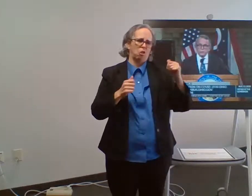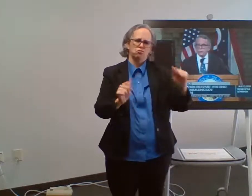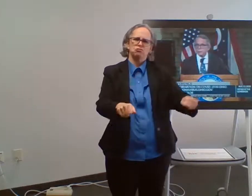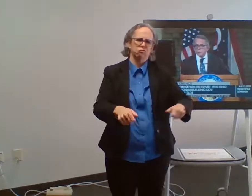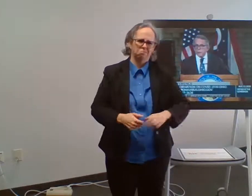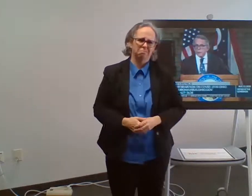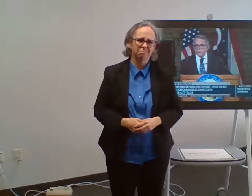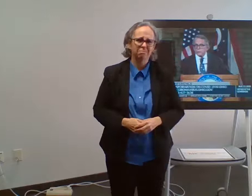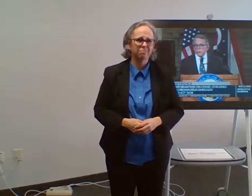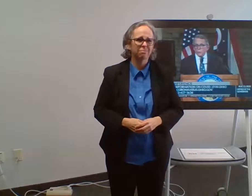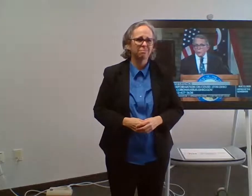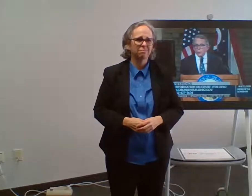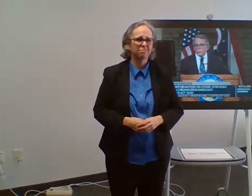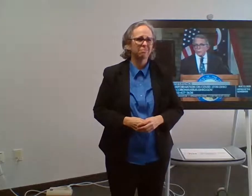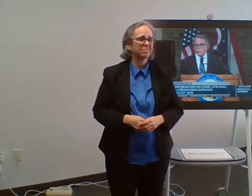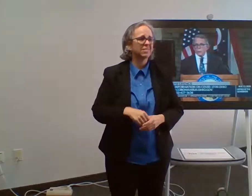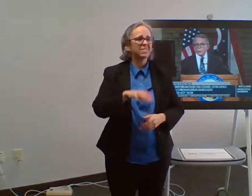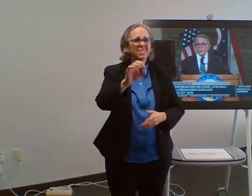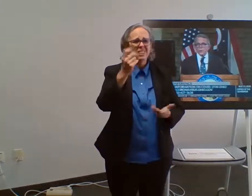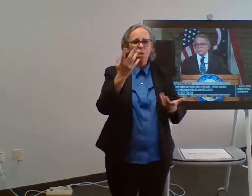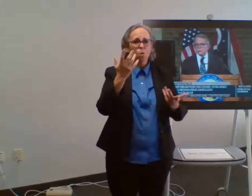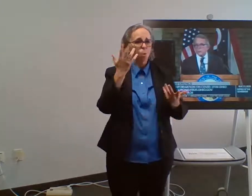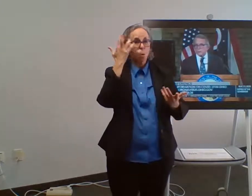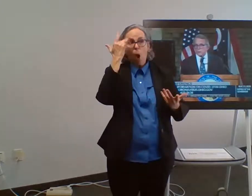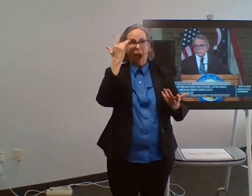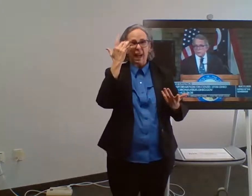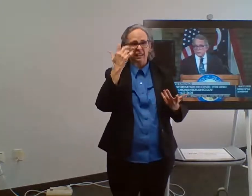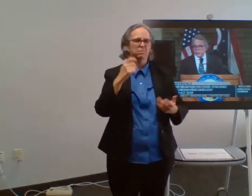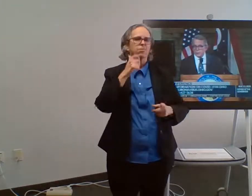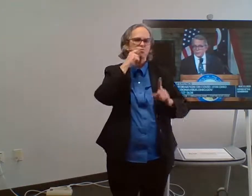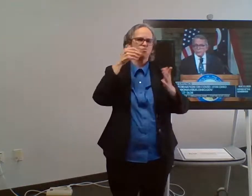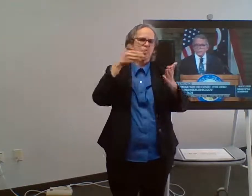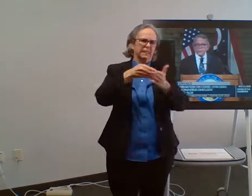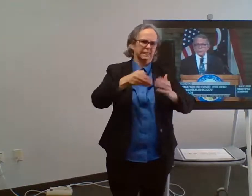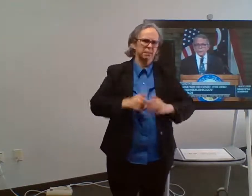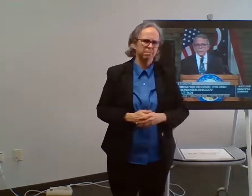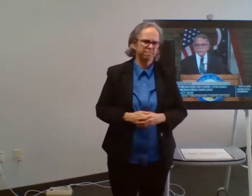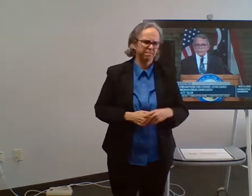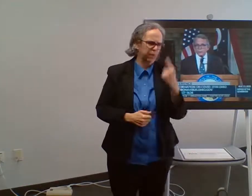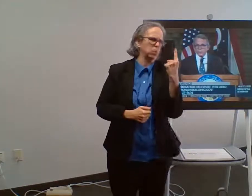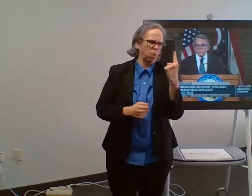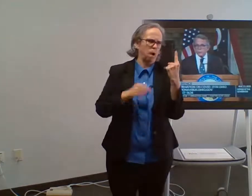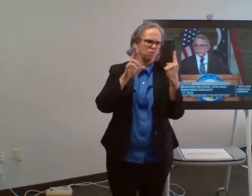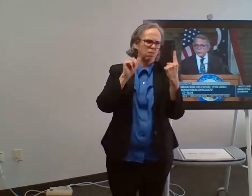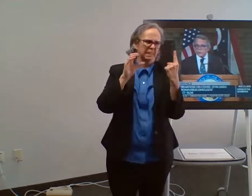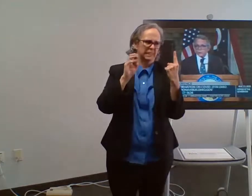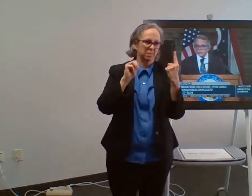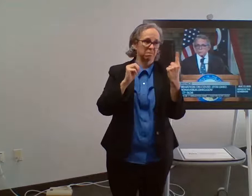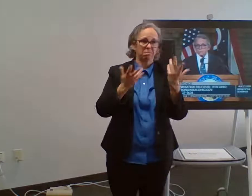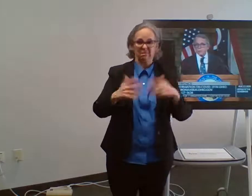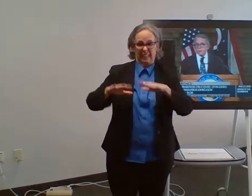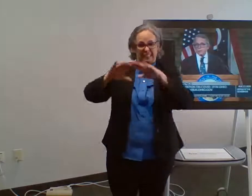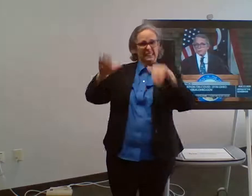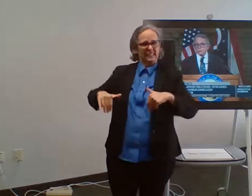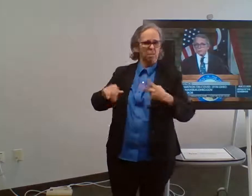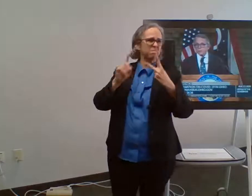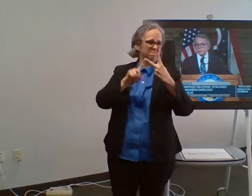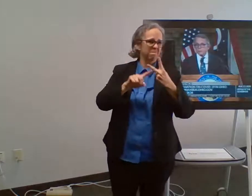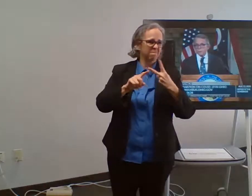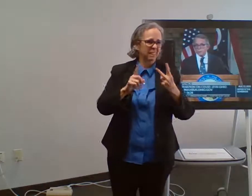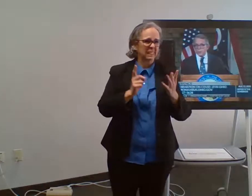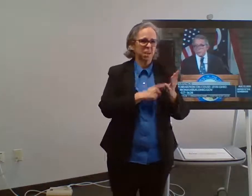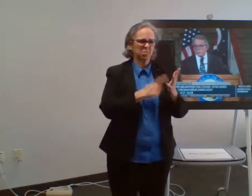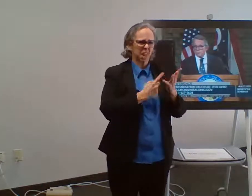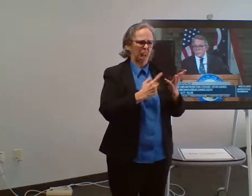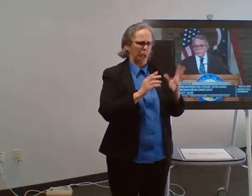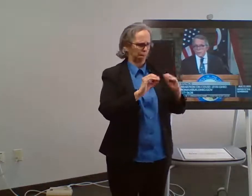Certainly racism is one of the causes. Sometimes it's systemic racism, sometimes it's very overt, sometimes